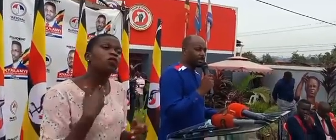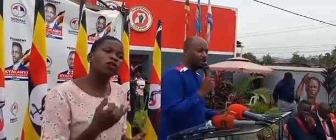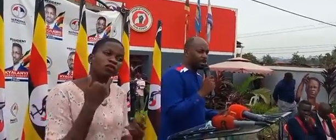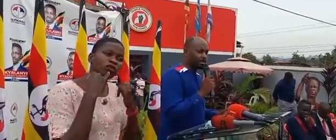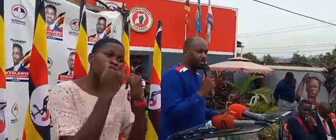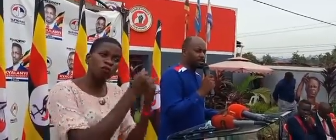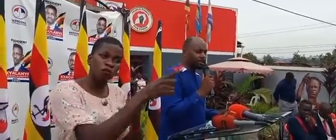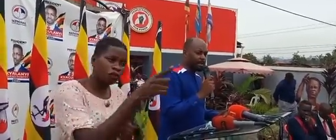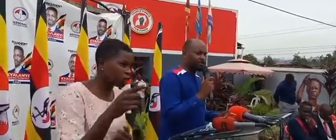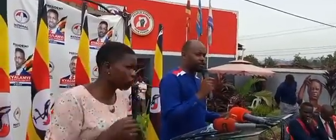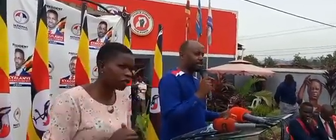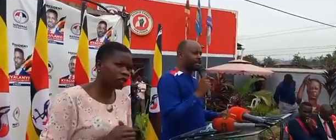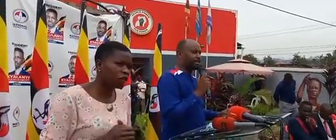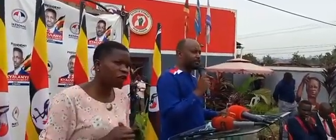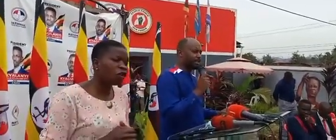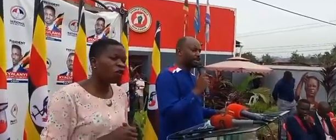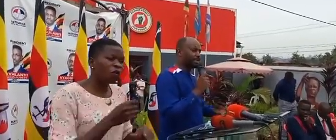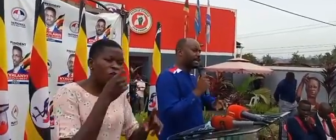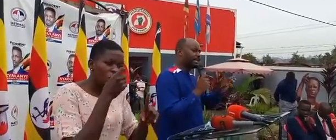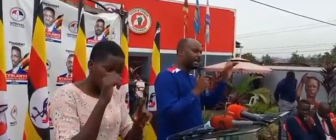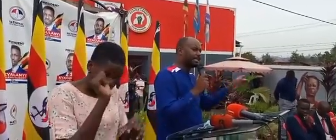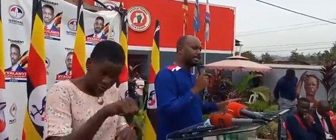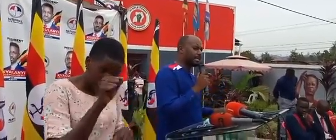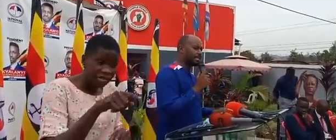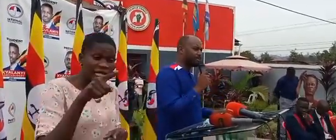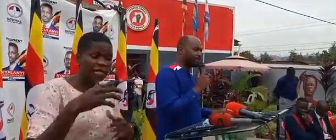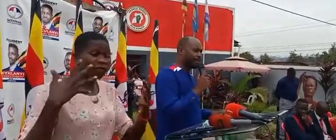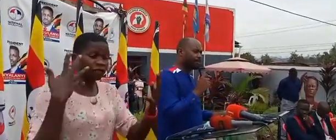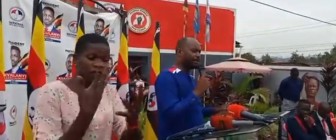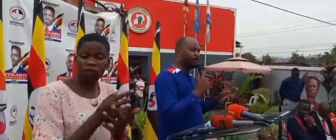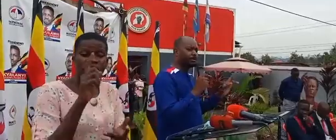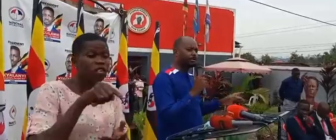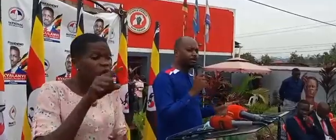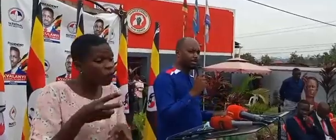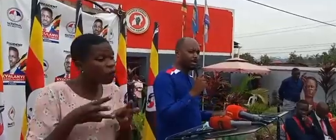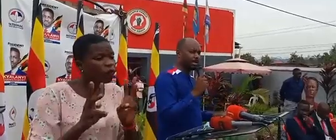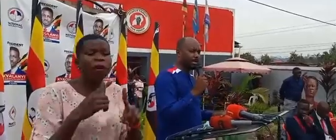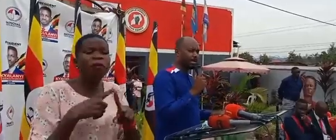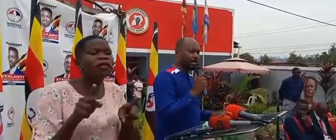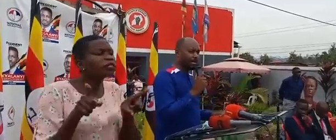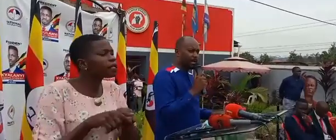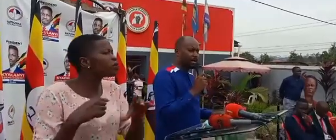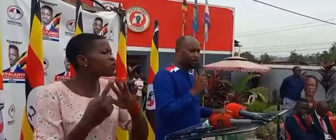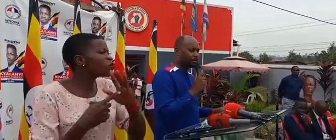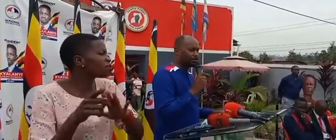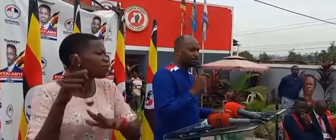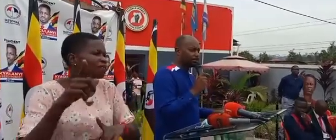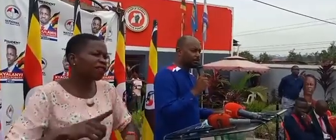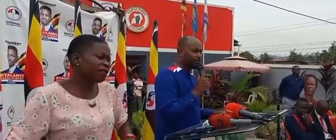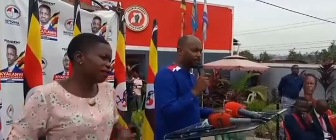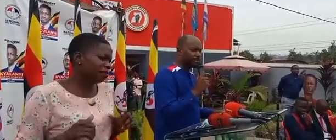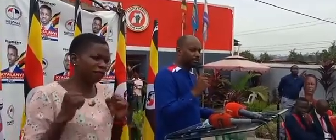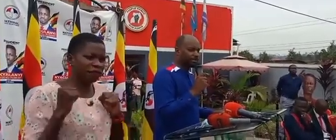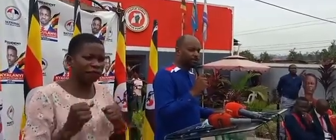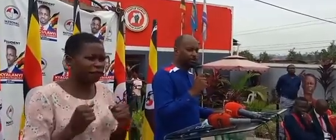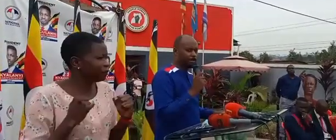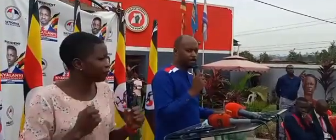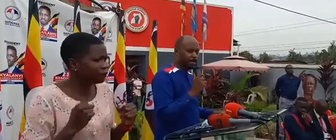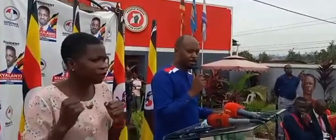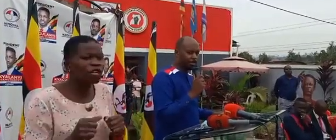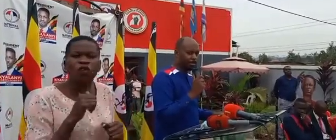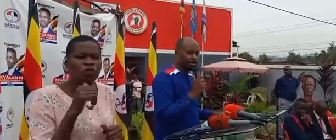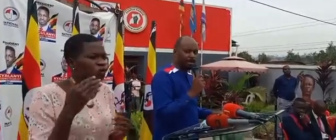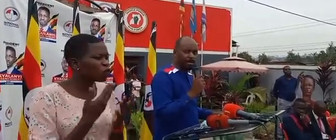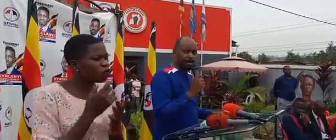really say that apart from the fact that they are there illegally, even the conditions there are not fit for